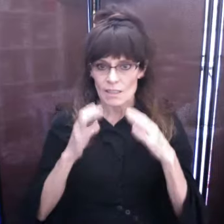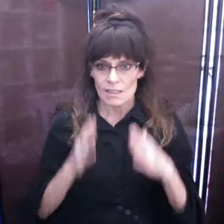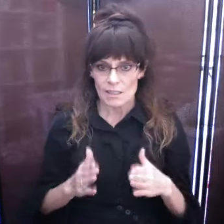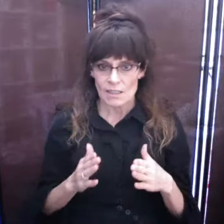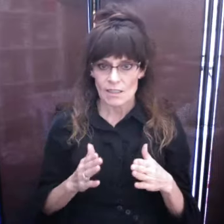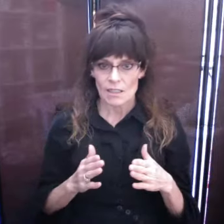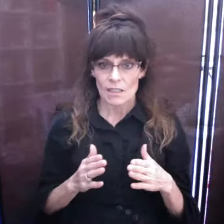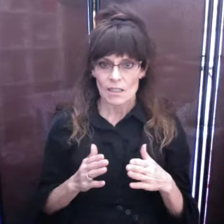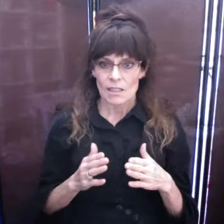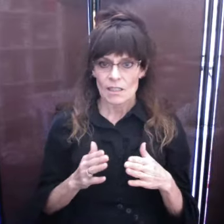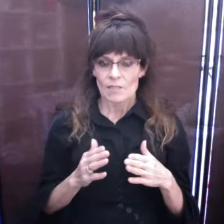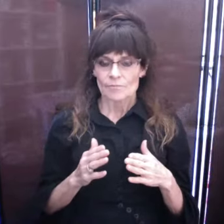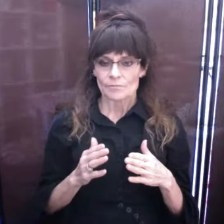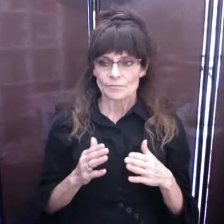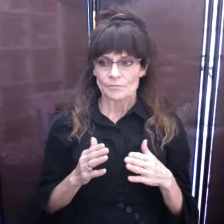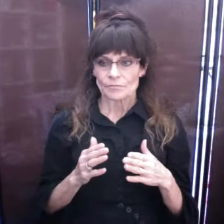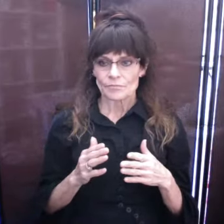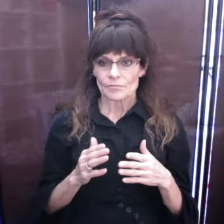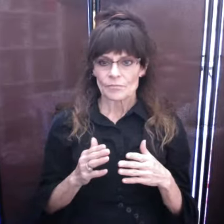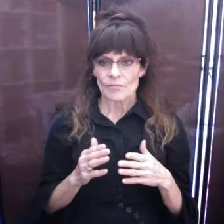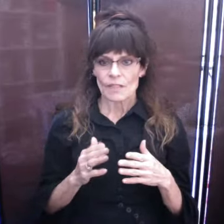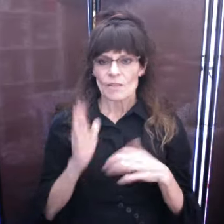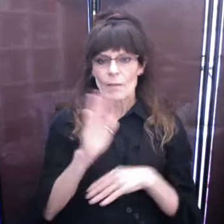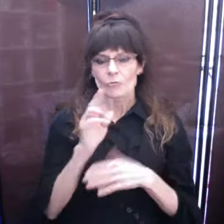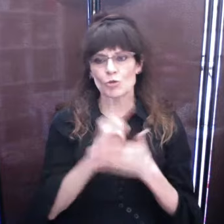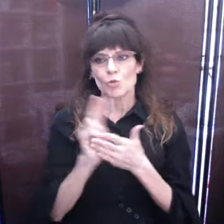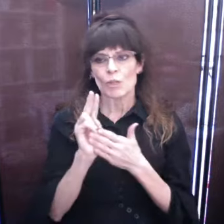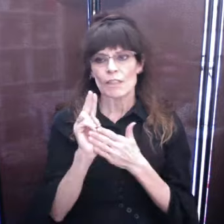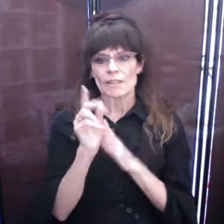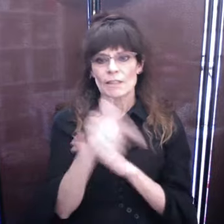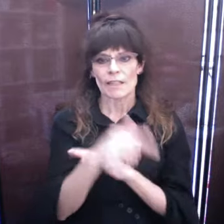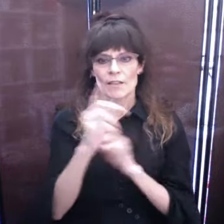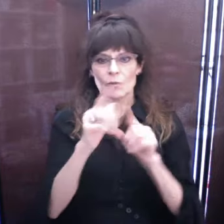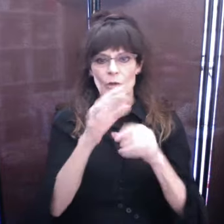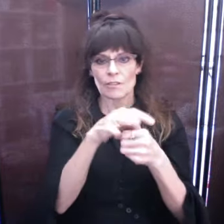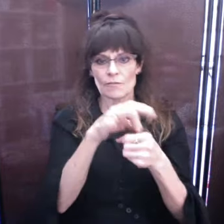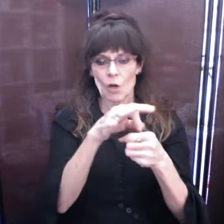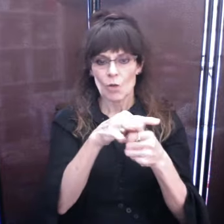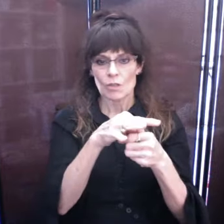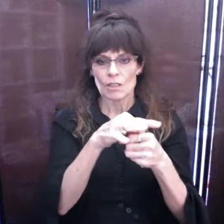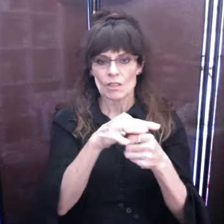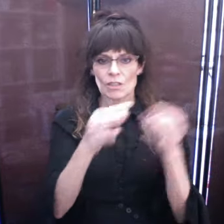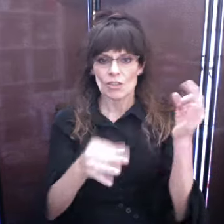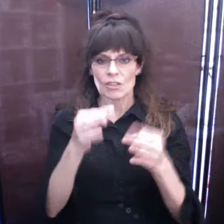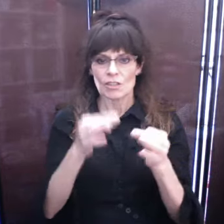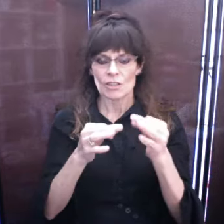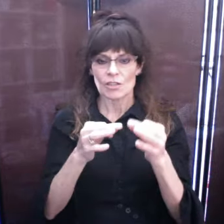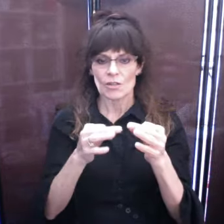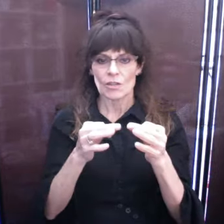firearm, all that. So it's about 2 weeks later, and I'm going to vote downtown. I'm going to the Justice Court in downtown Tucson. And you